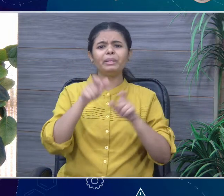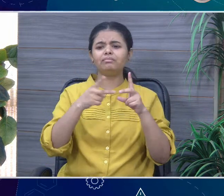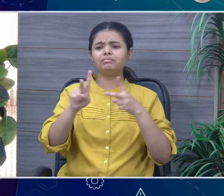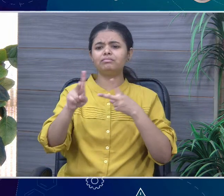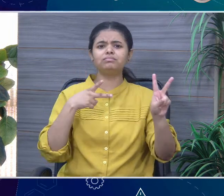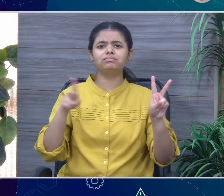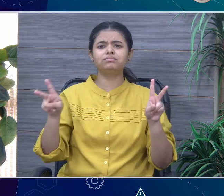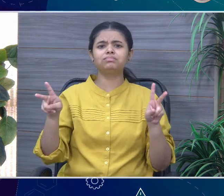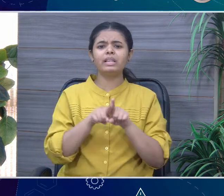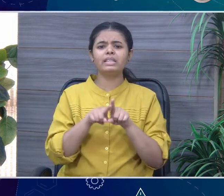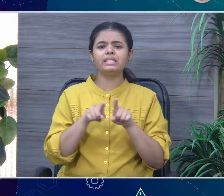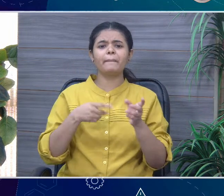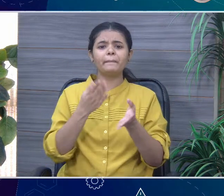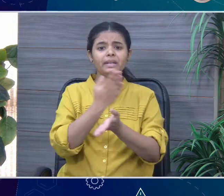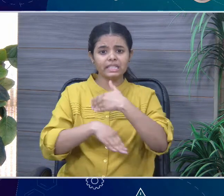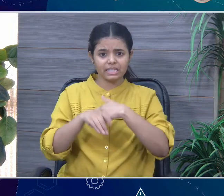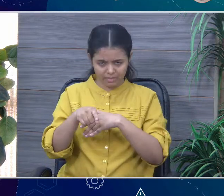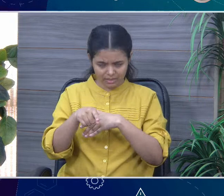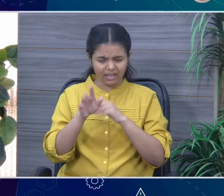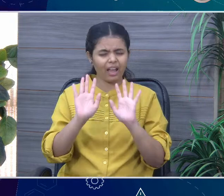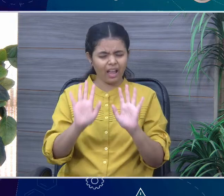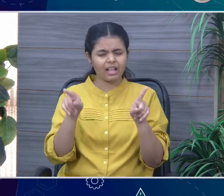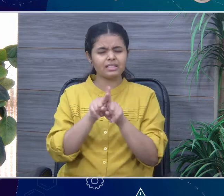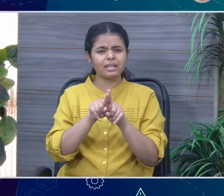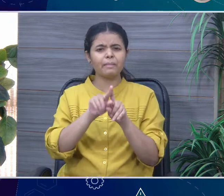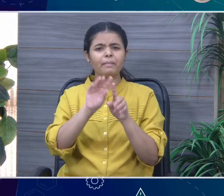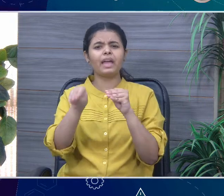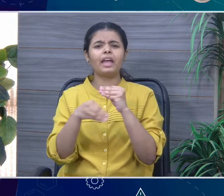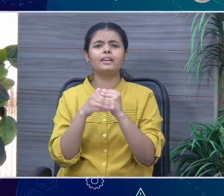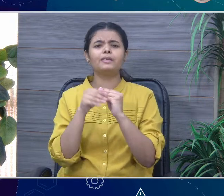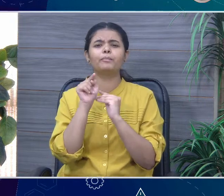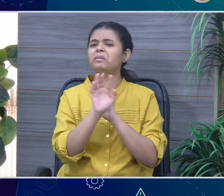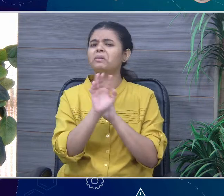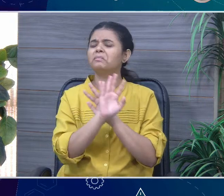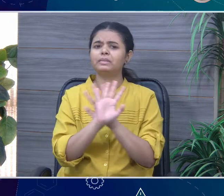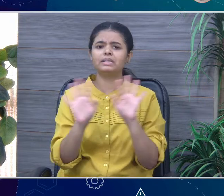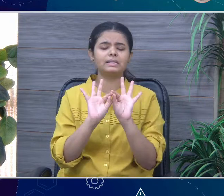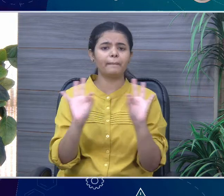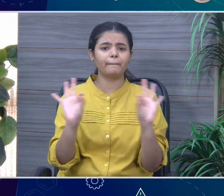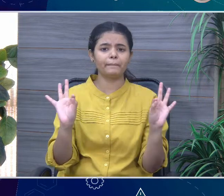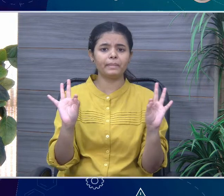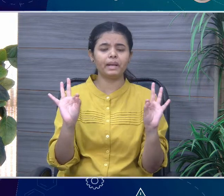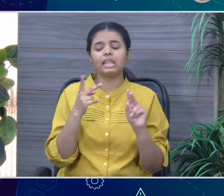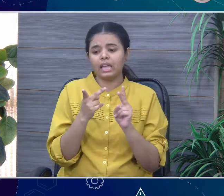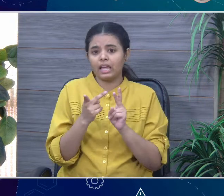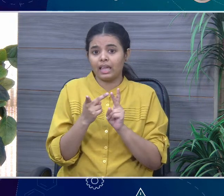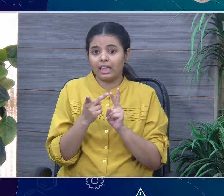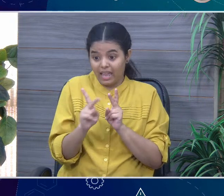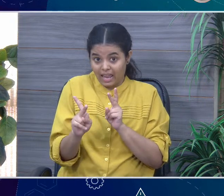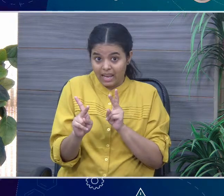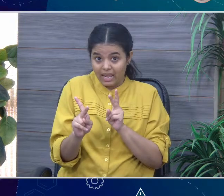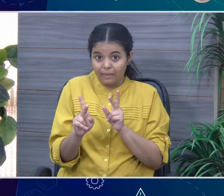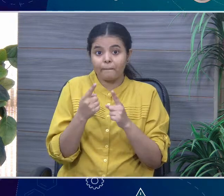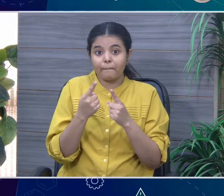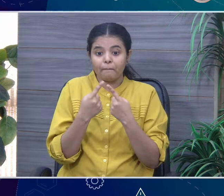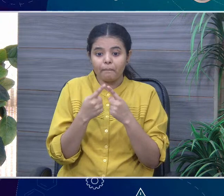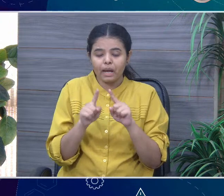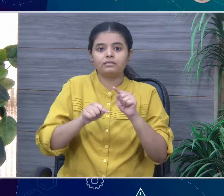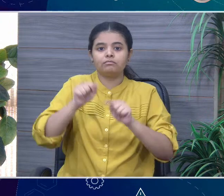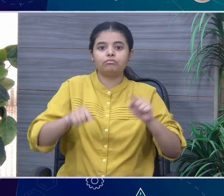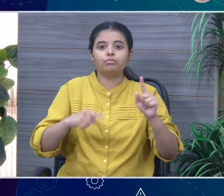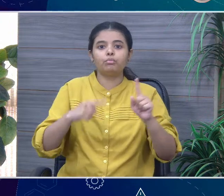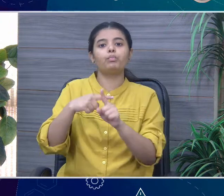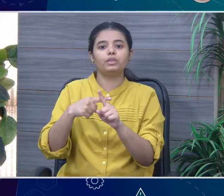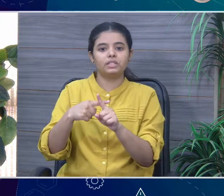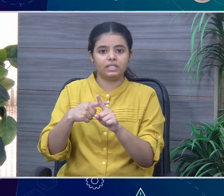is also a condition which creates a difference in the other individual. It makes the